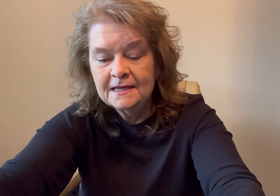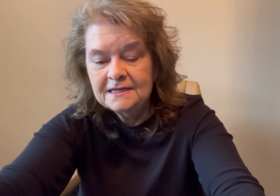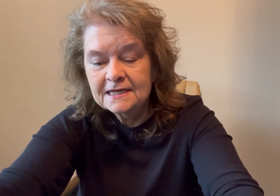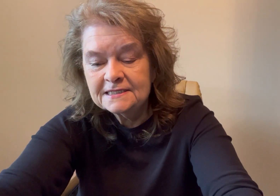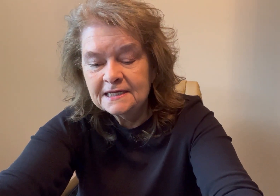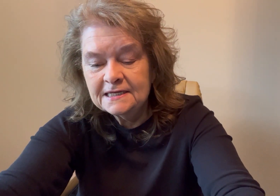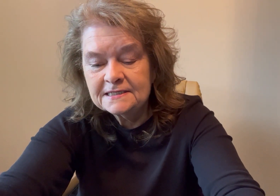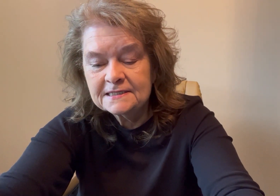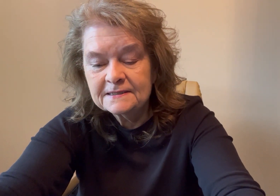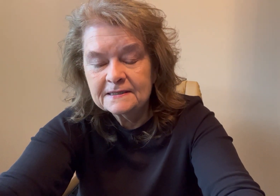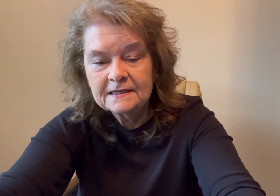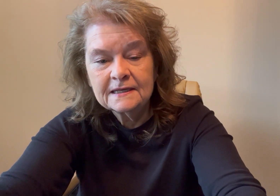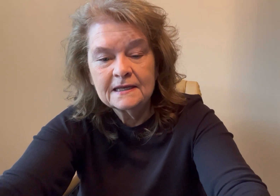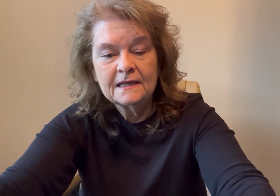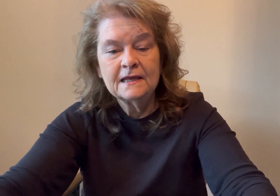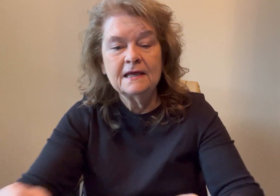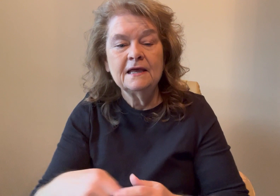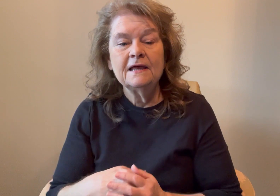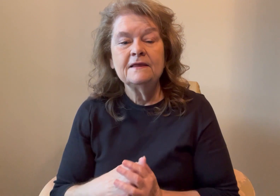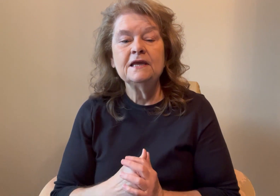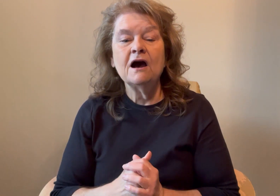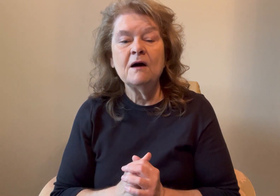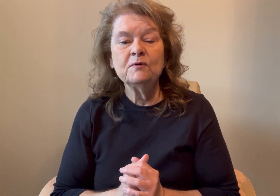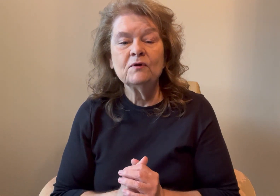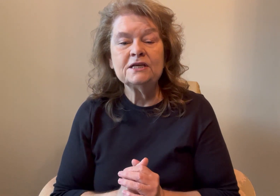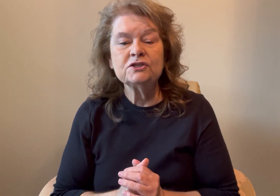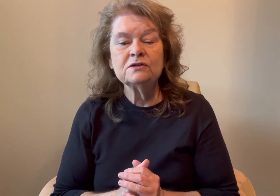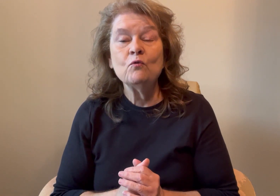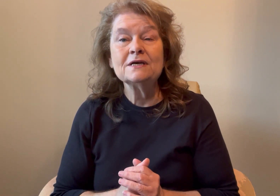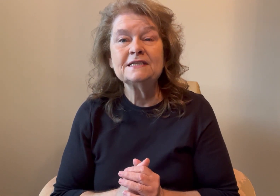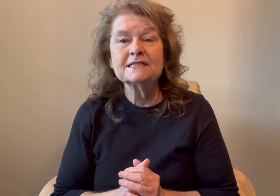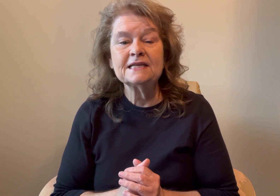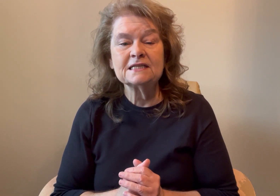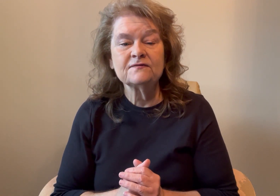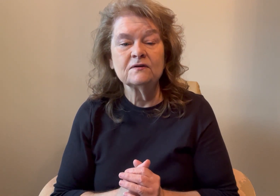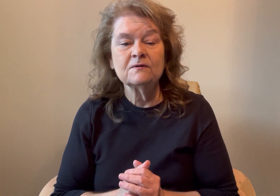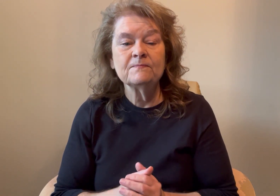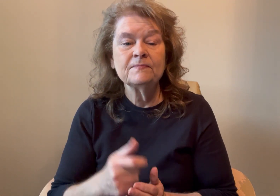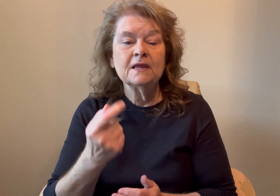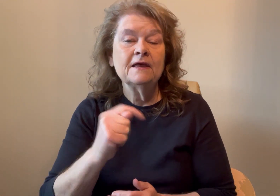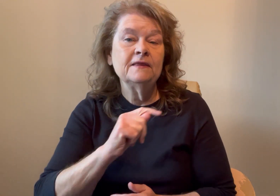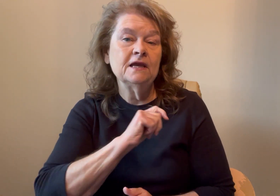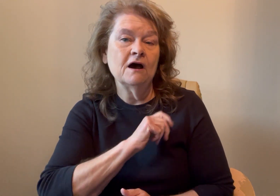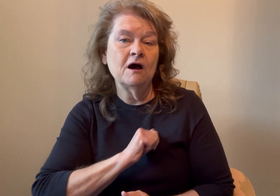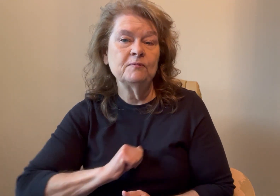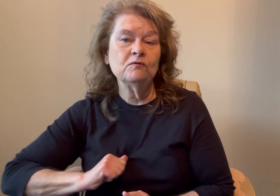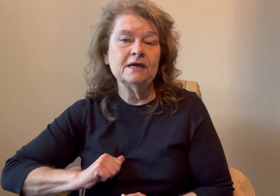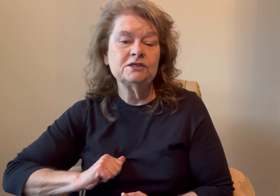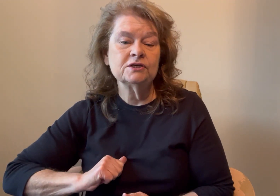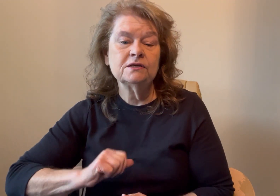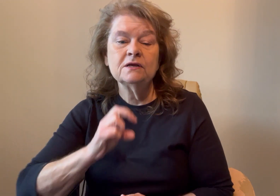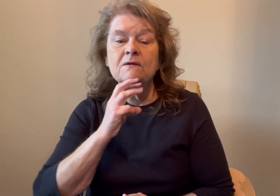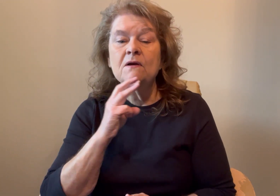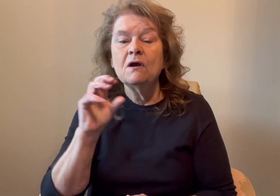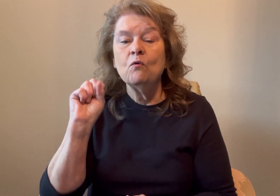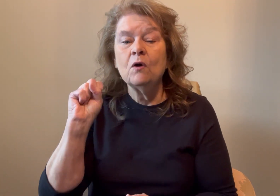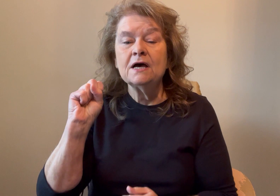Next sentence. The operation was successful. The operation